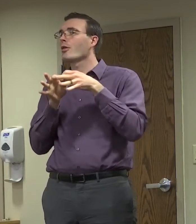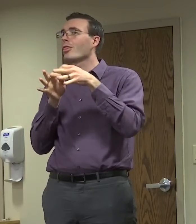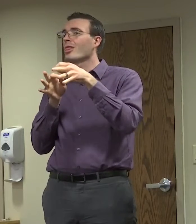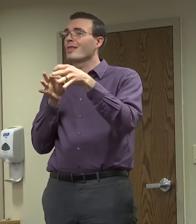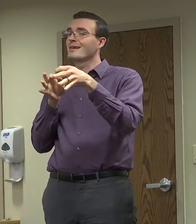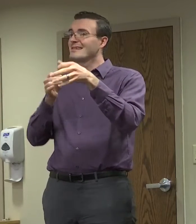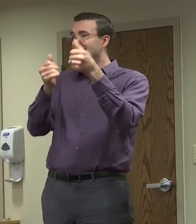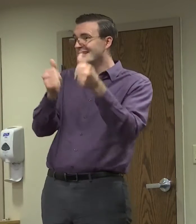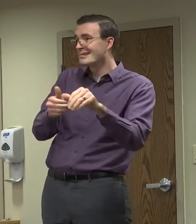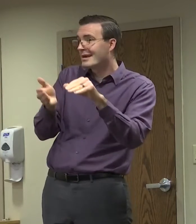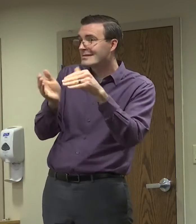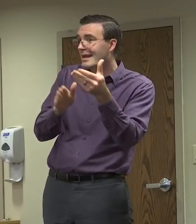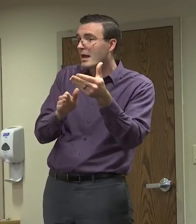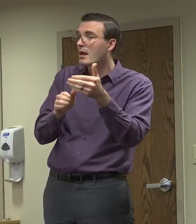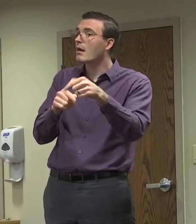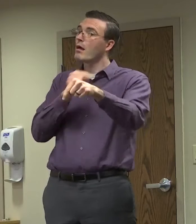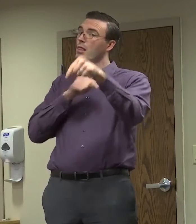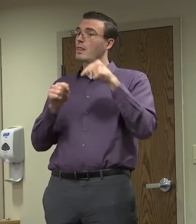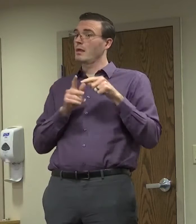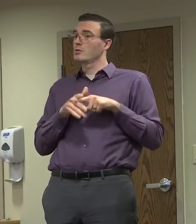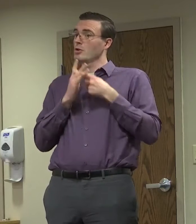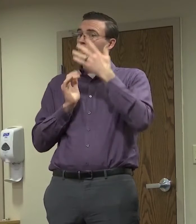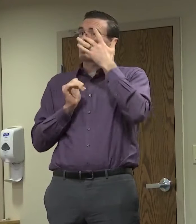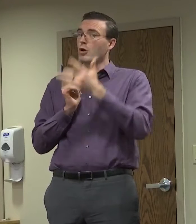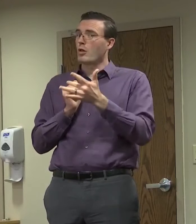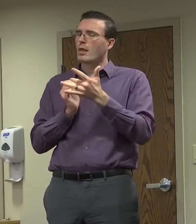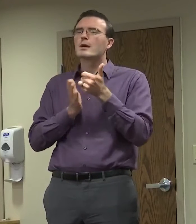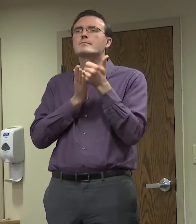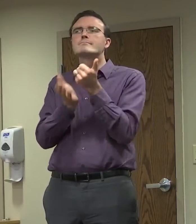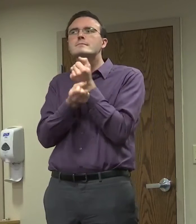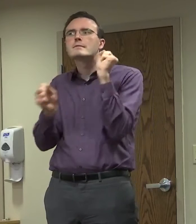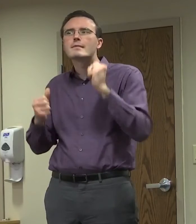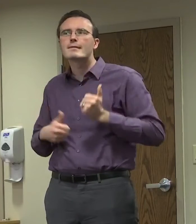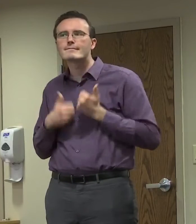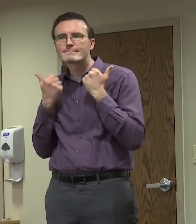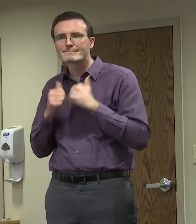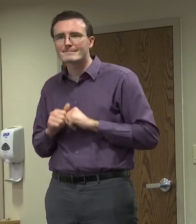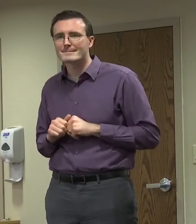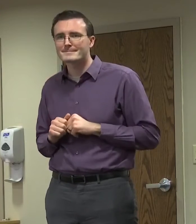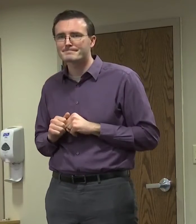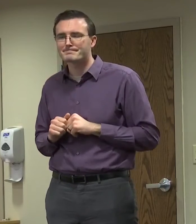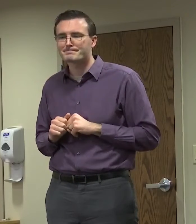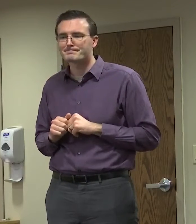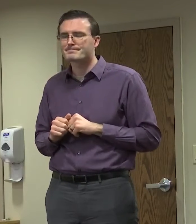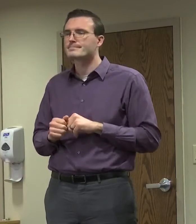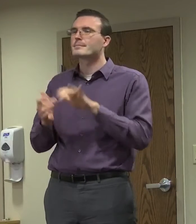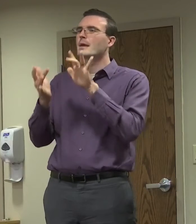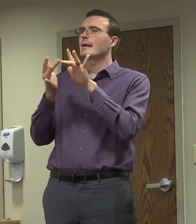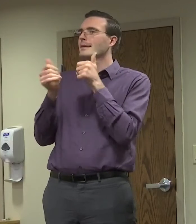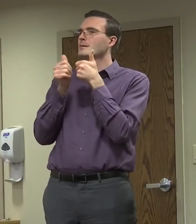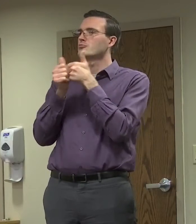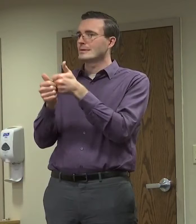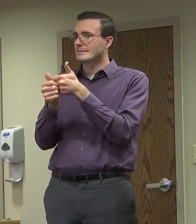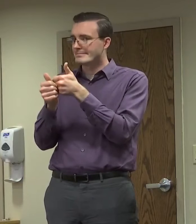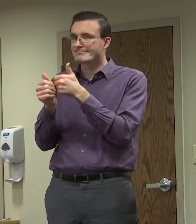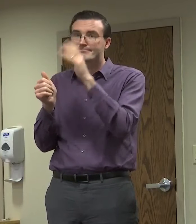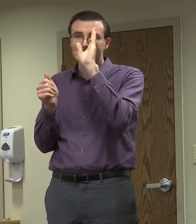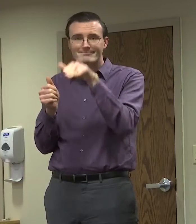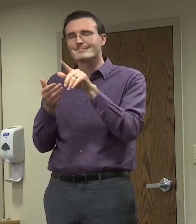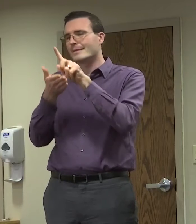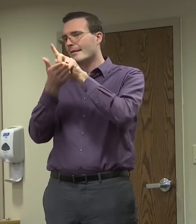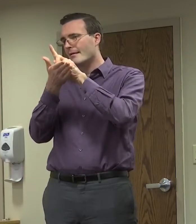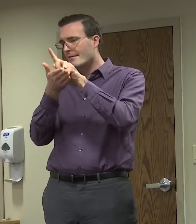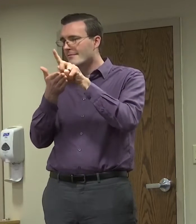tracing. I know we've talked a lot about vaccination, but our contact tracing team is still on the call every day during the